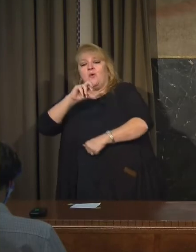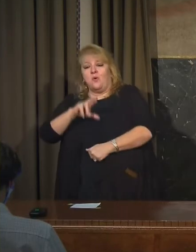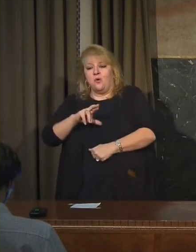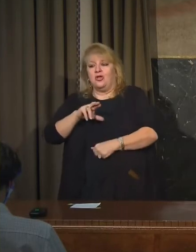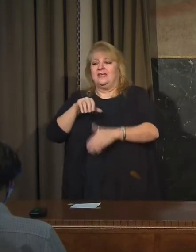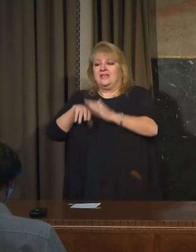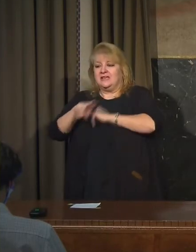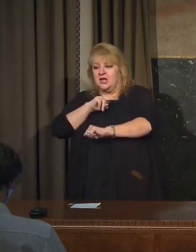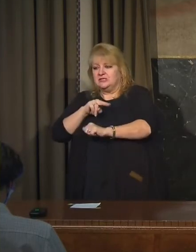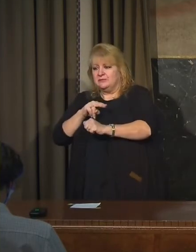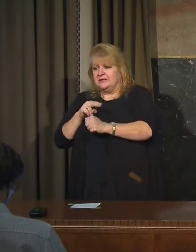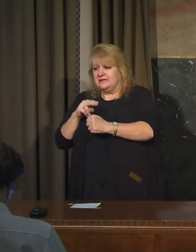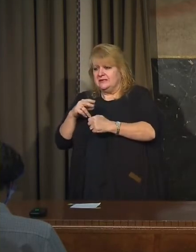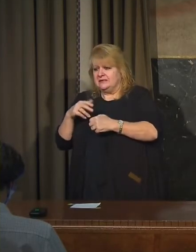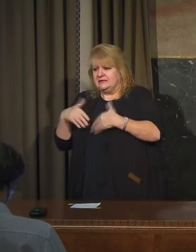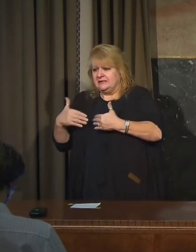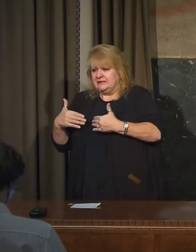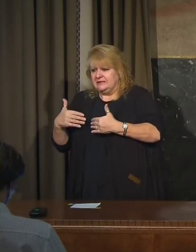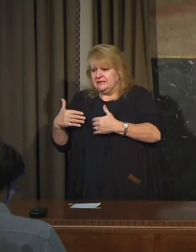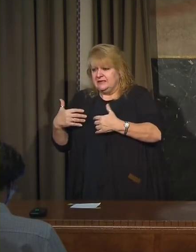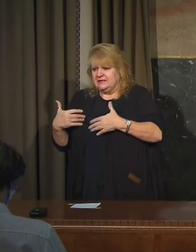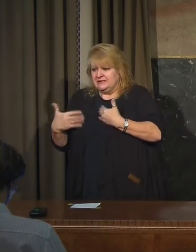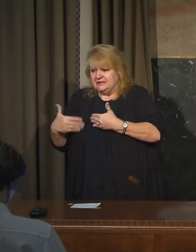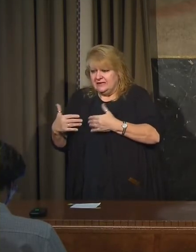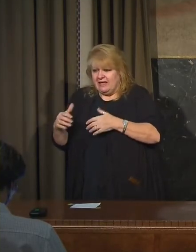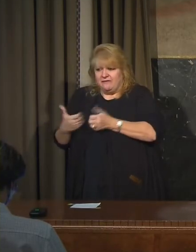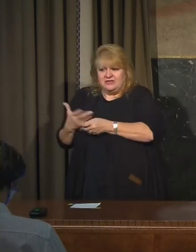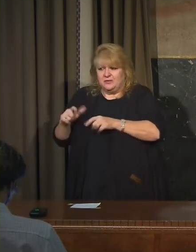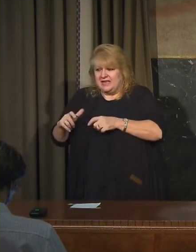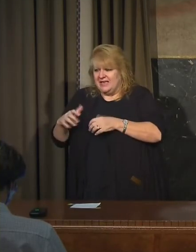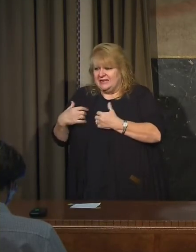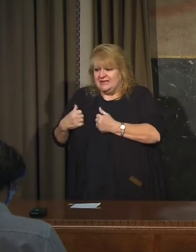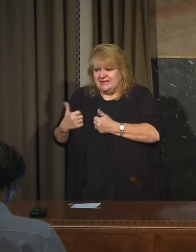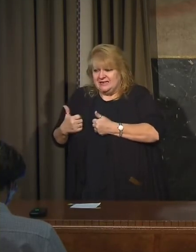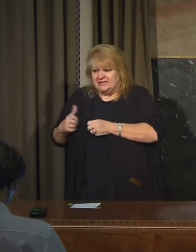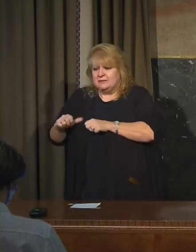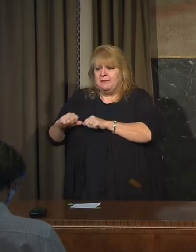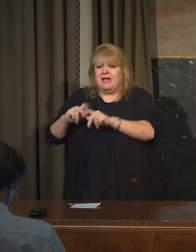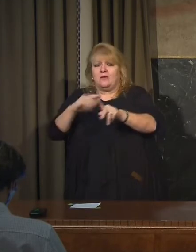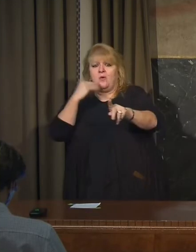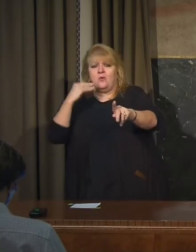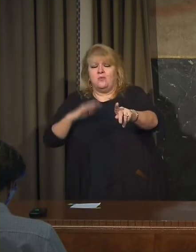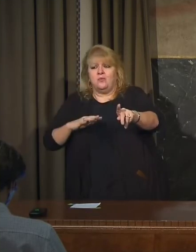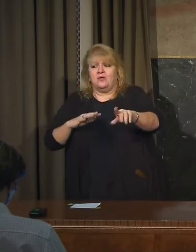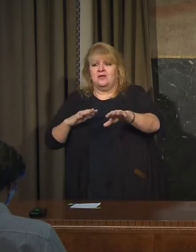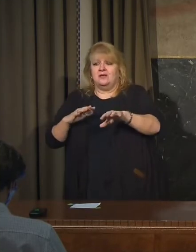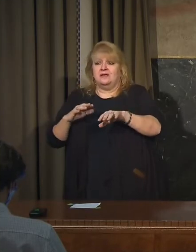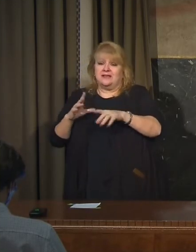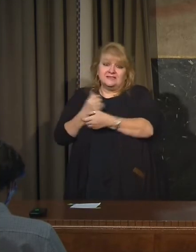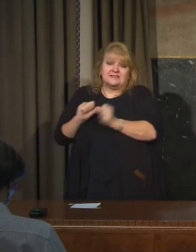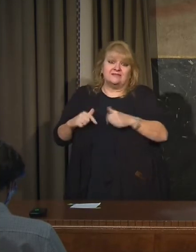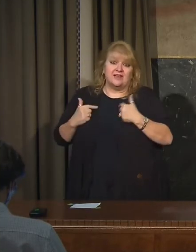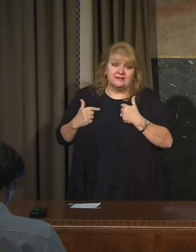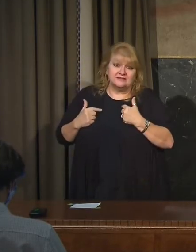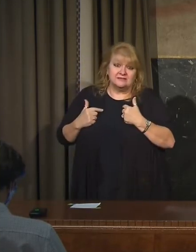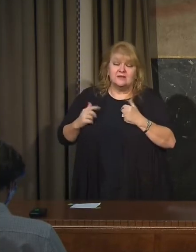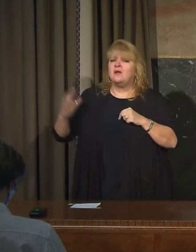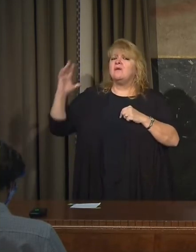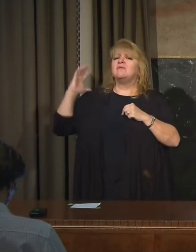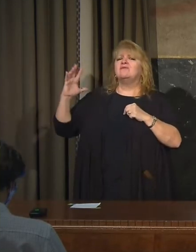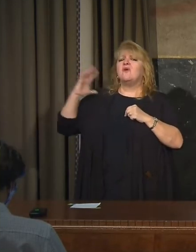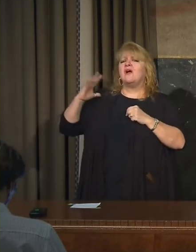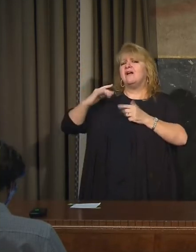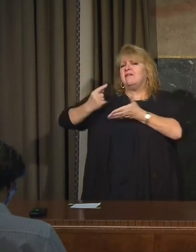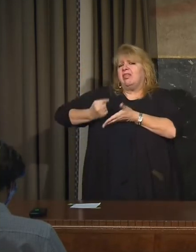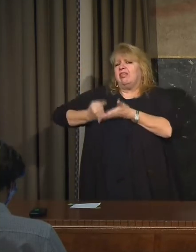and to save their lives. They're doing everything they can with the therapeutic treatments that they have available now that we didn't have to